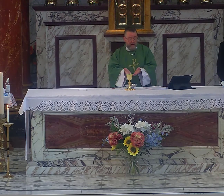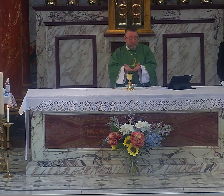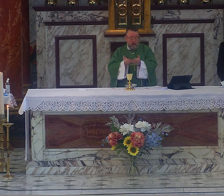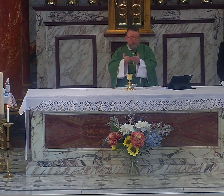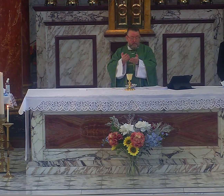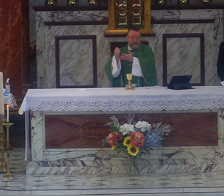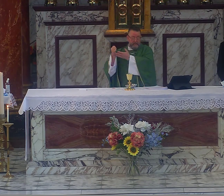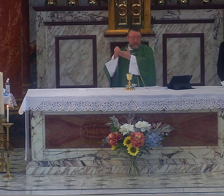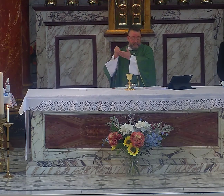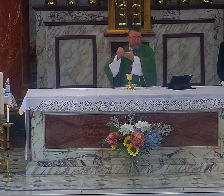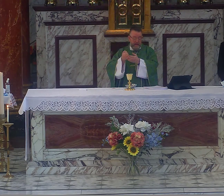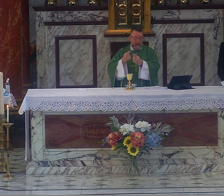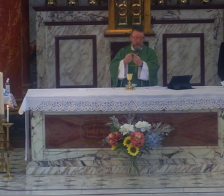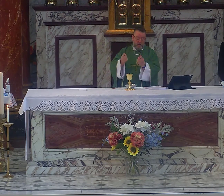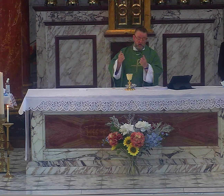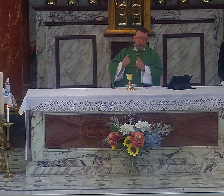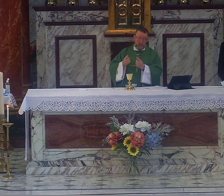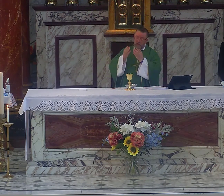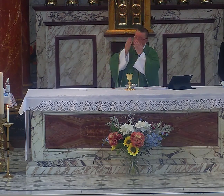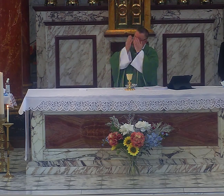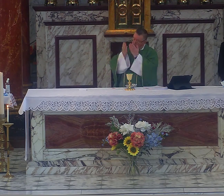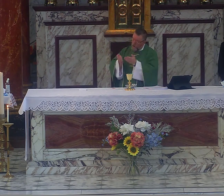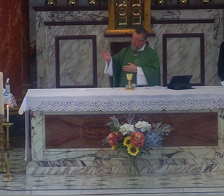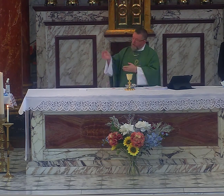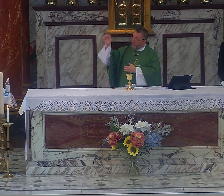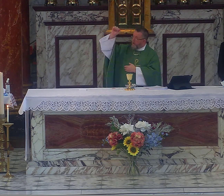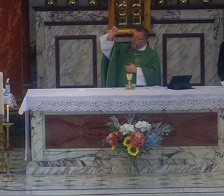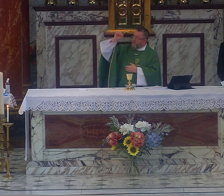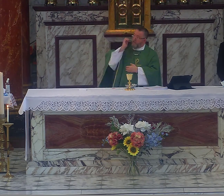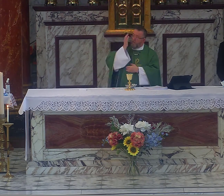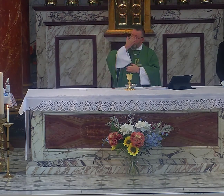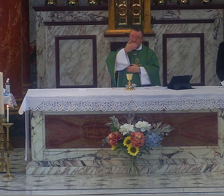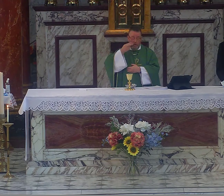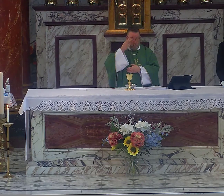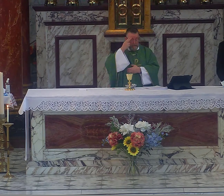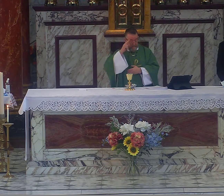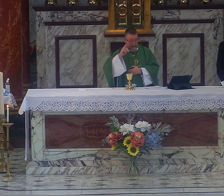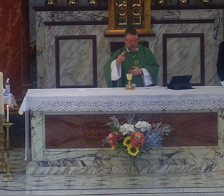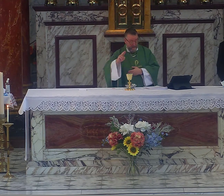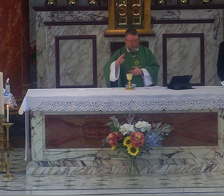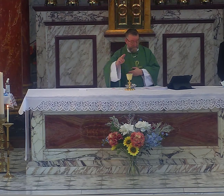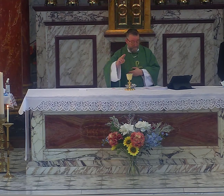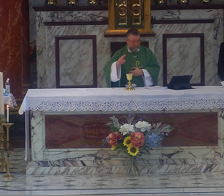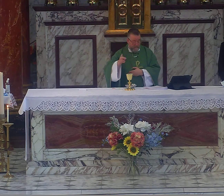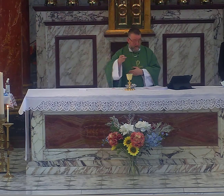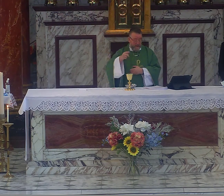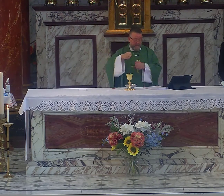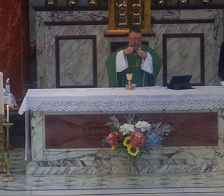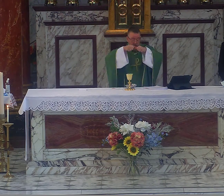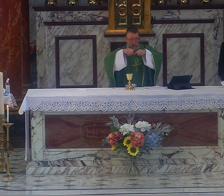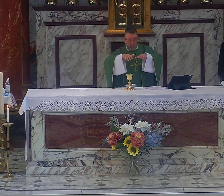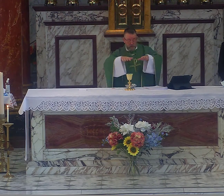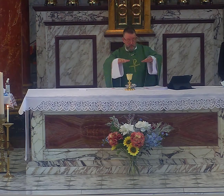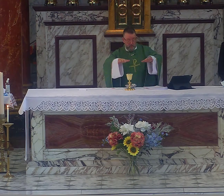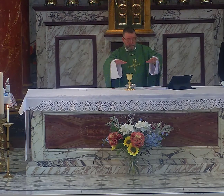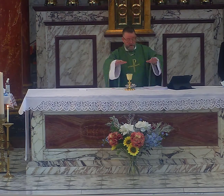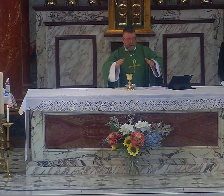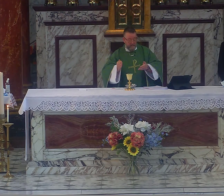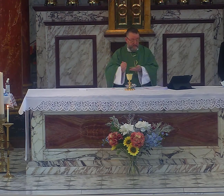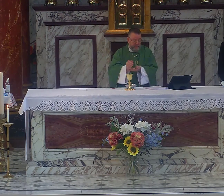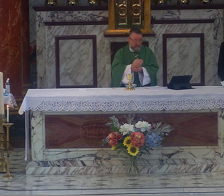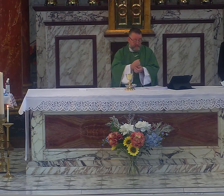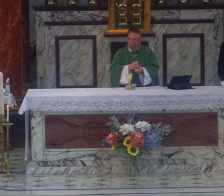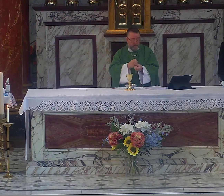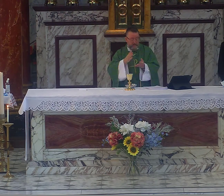Let our offerings help us to honour your holy name and to